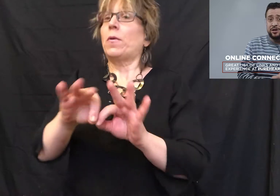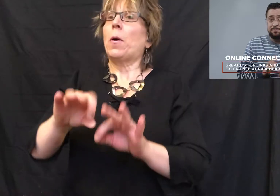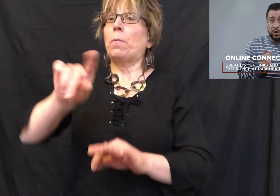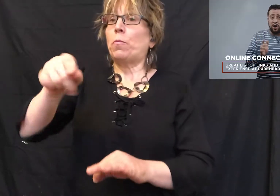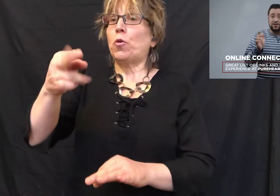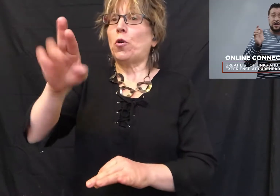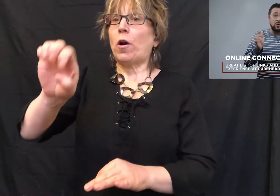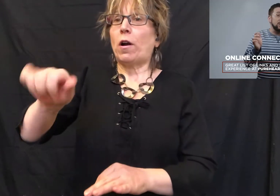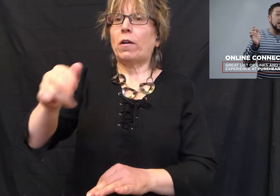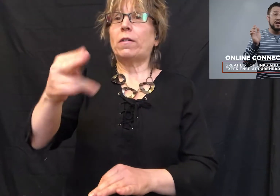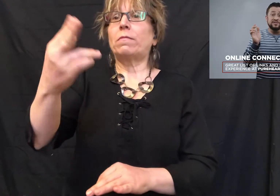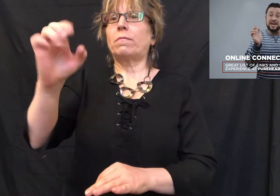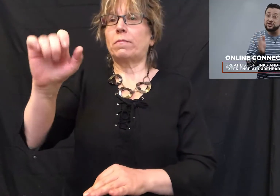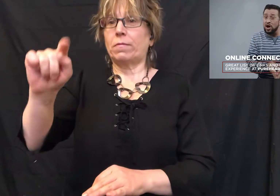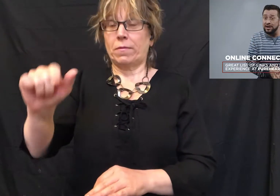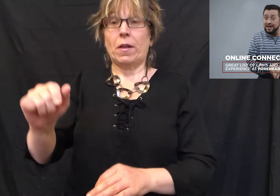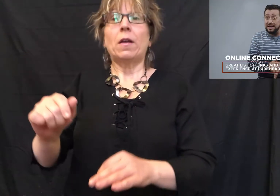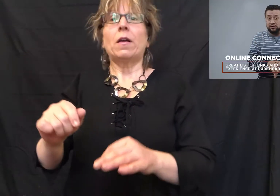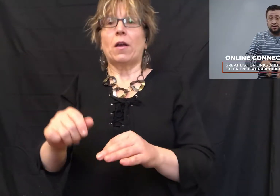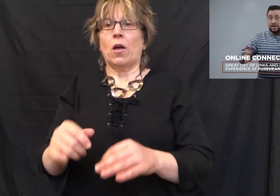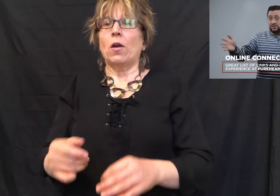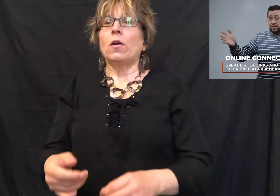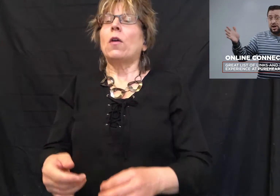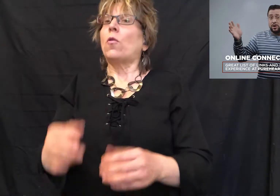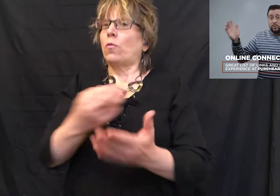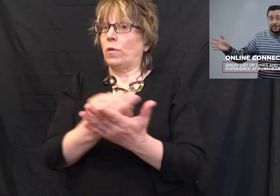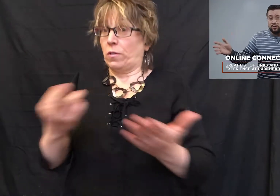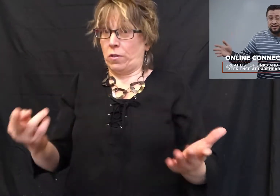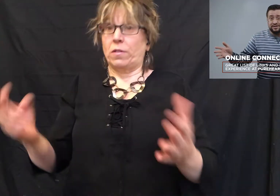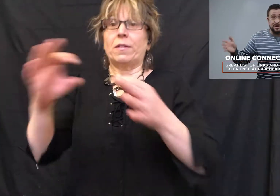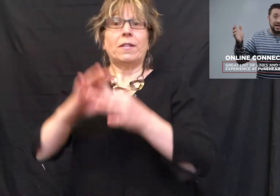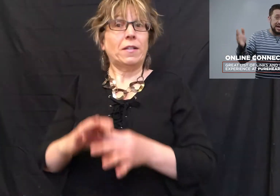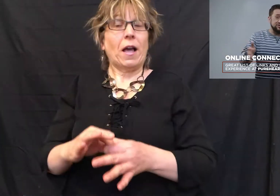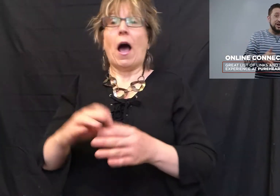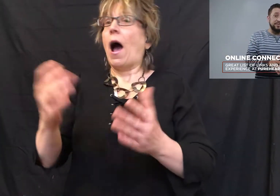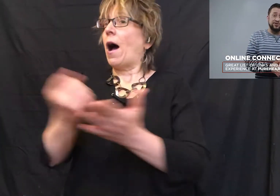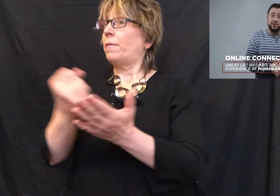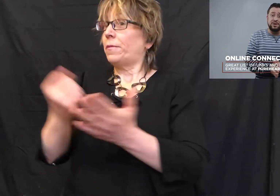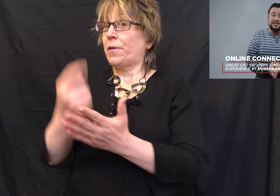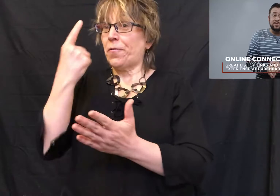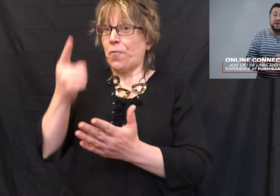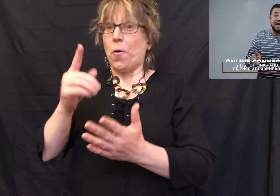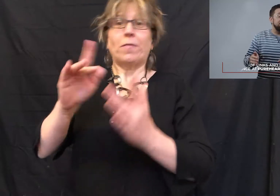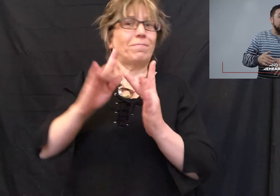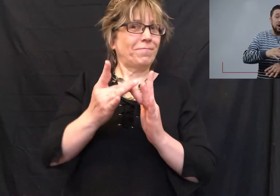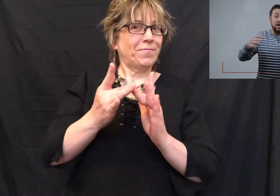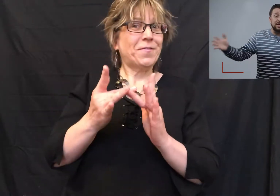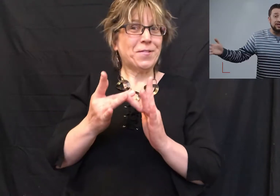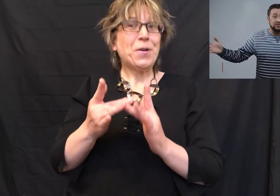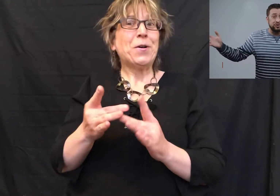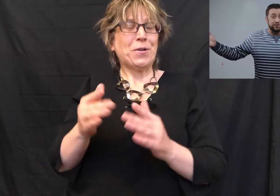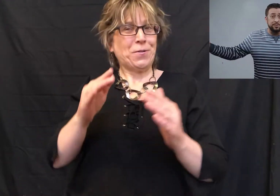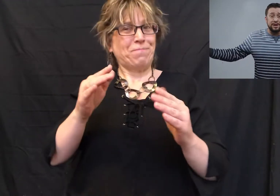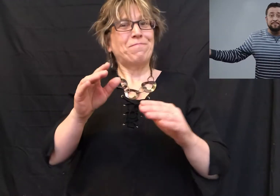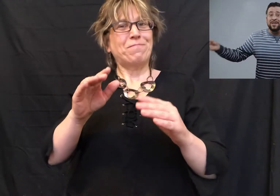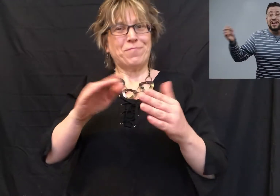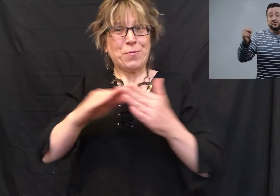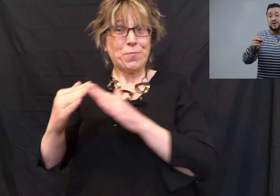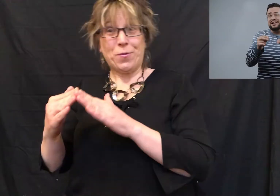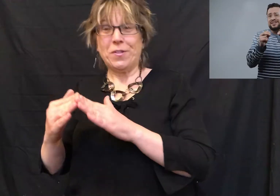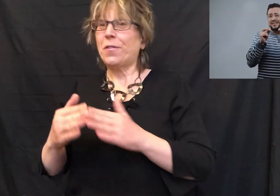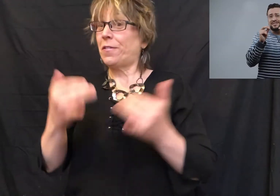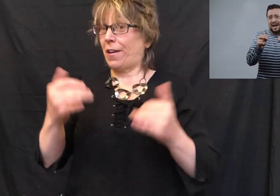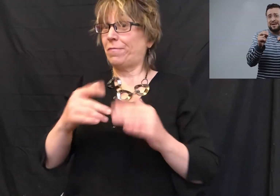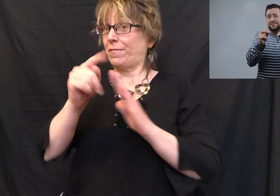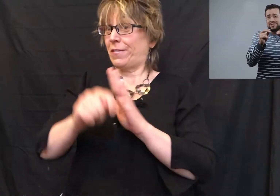that page, pureheart.org/online connect, are links to resources and connection opportunities that we have for our online church community.